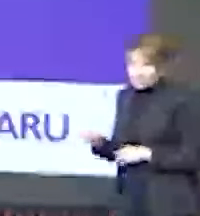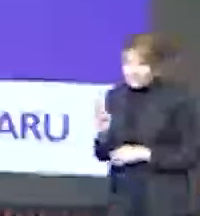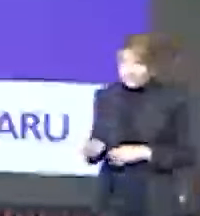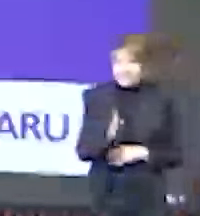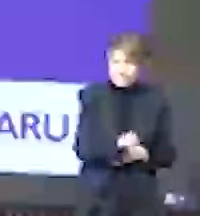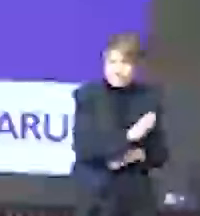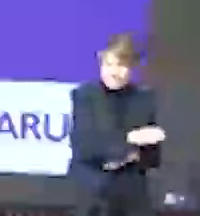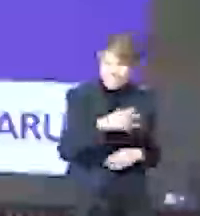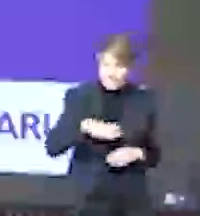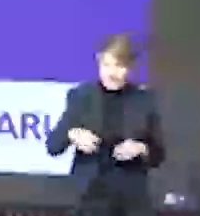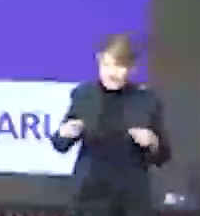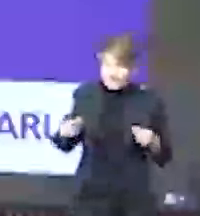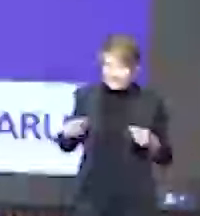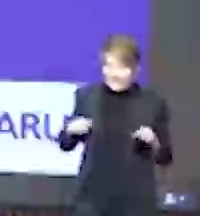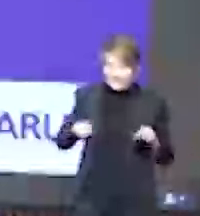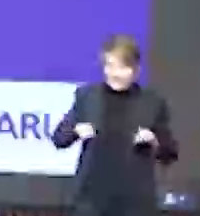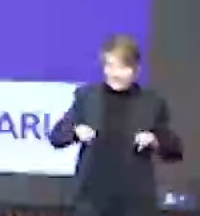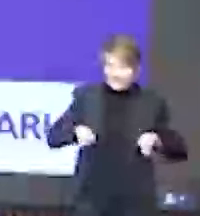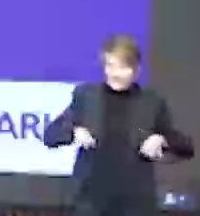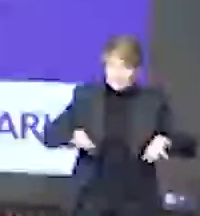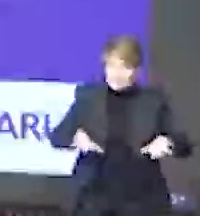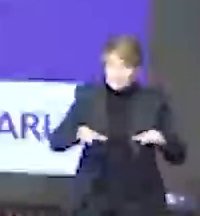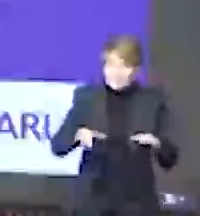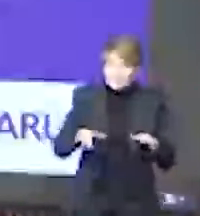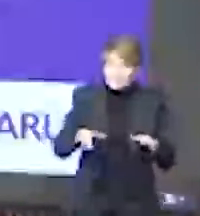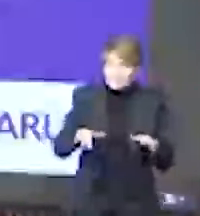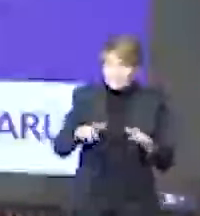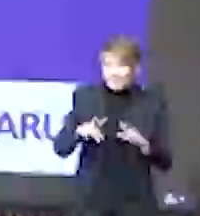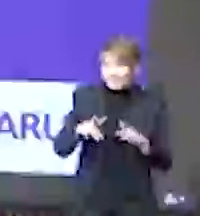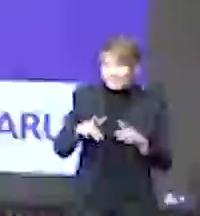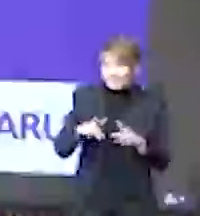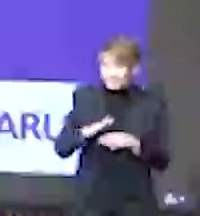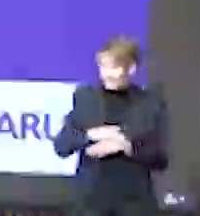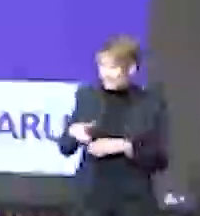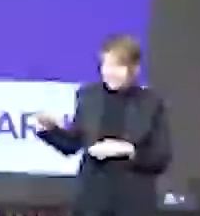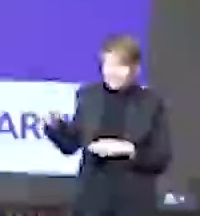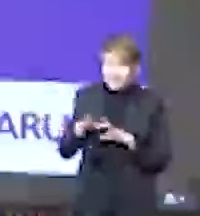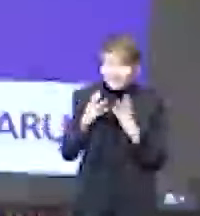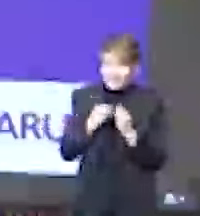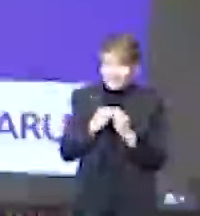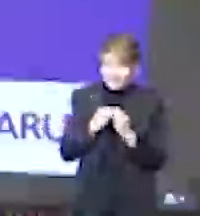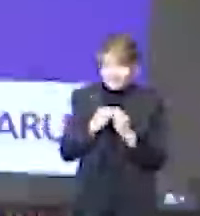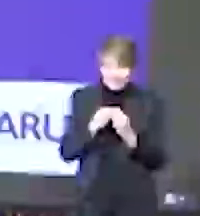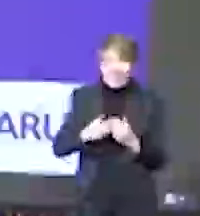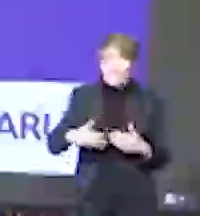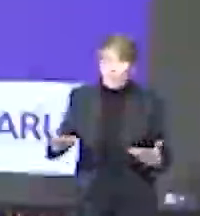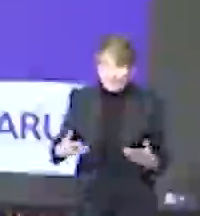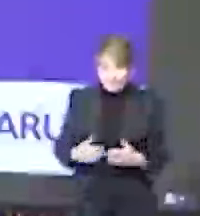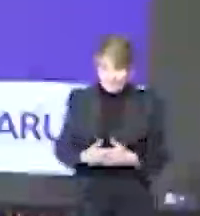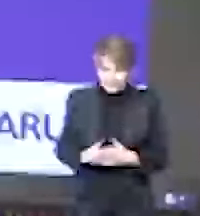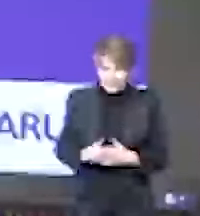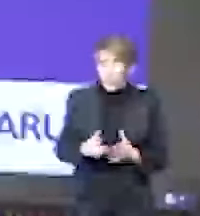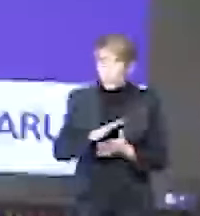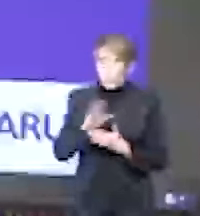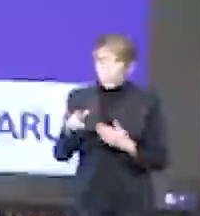them effectively, you know, back and forth time to time. Yep. Everything, everywhere, all at once, if I can steal